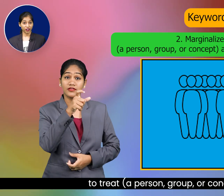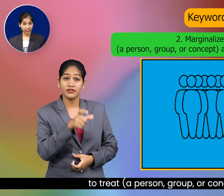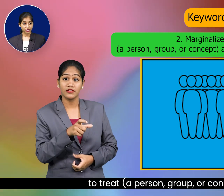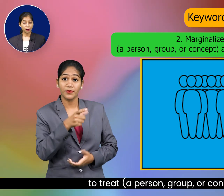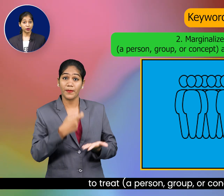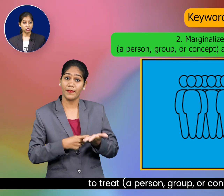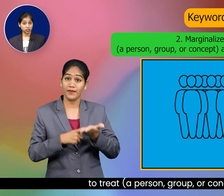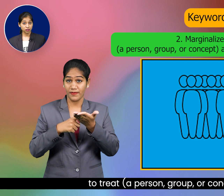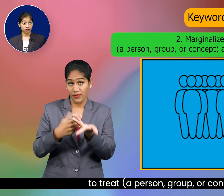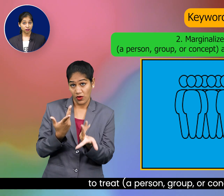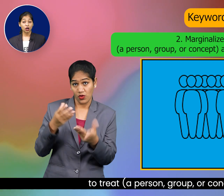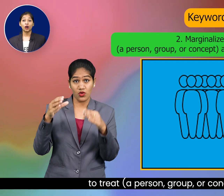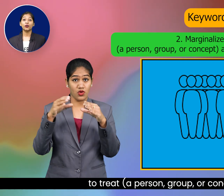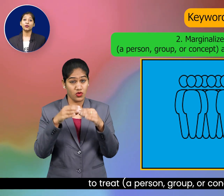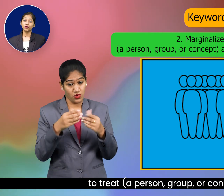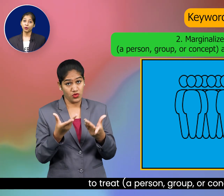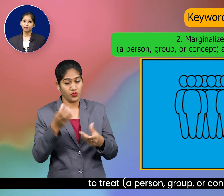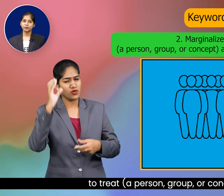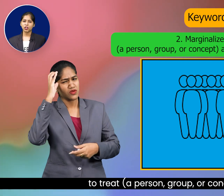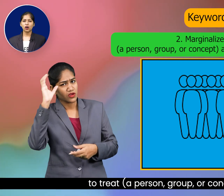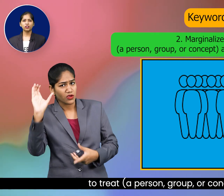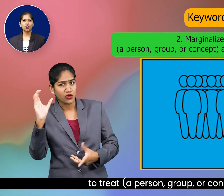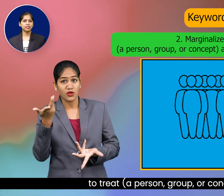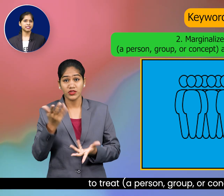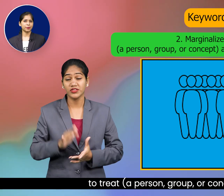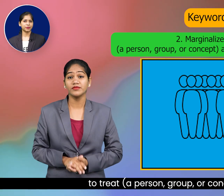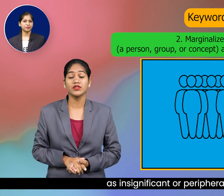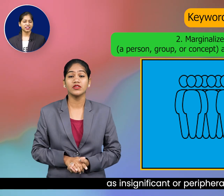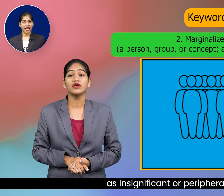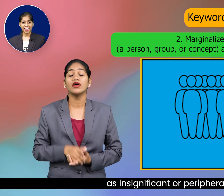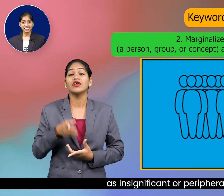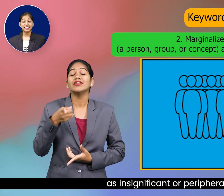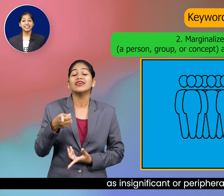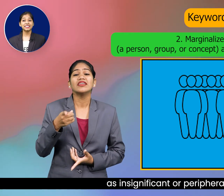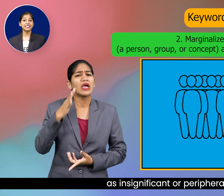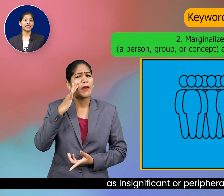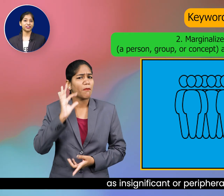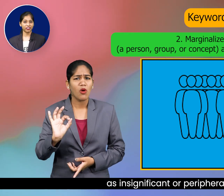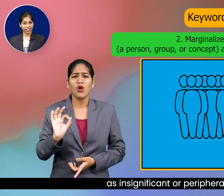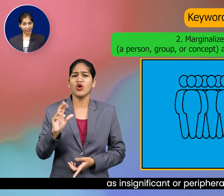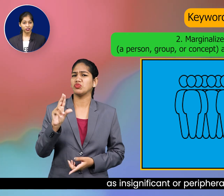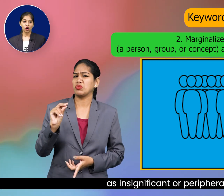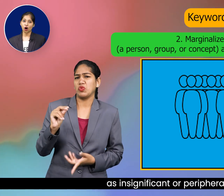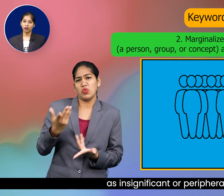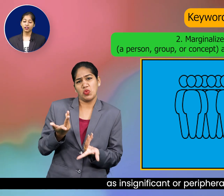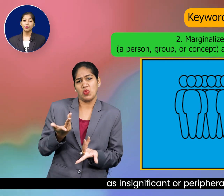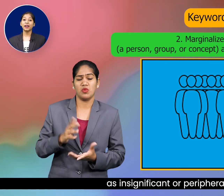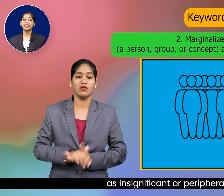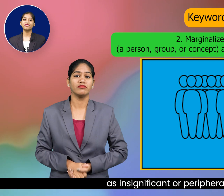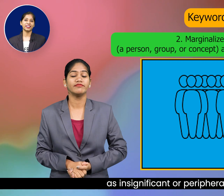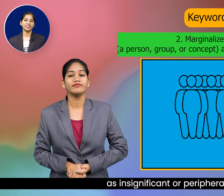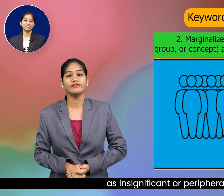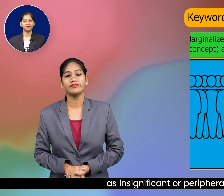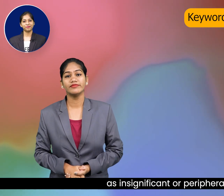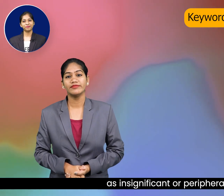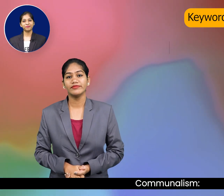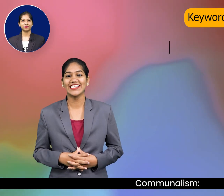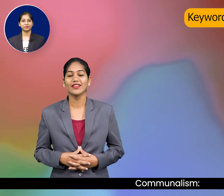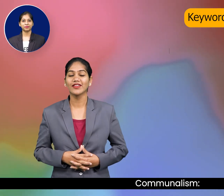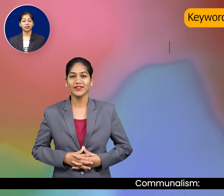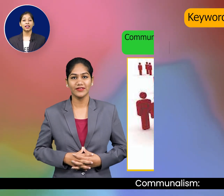to treat a person, group or concept as insignificant or peripheral.